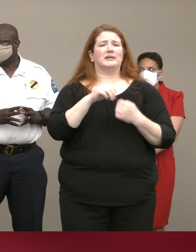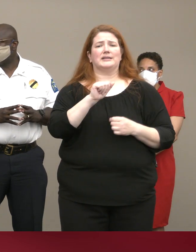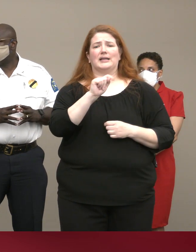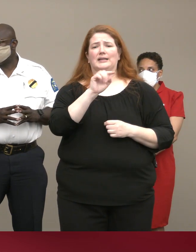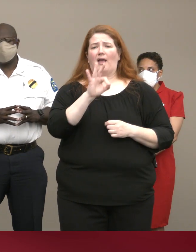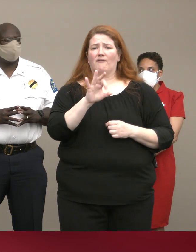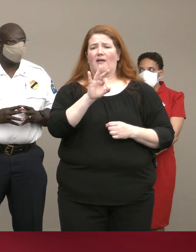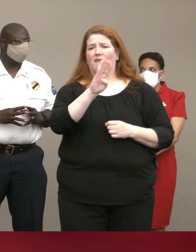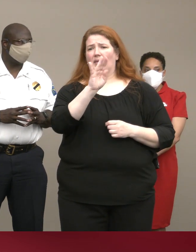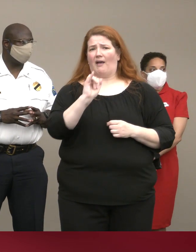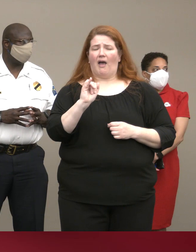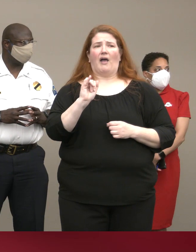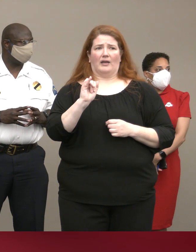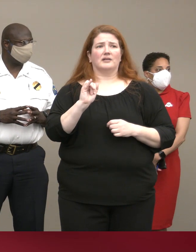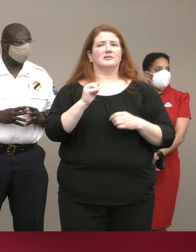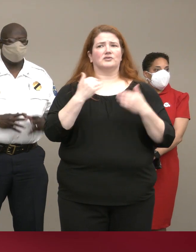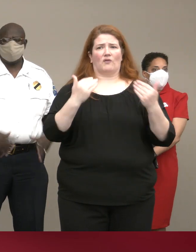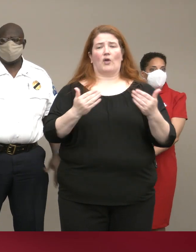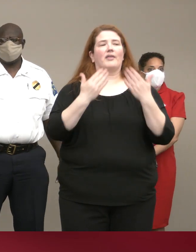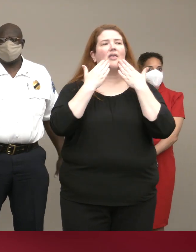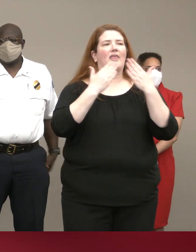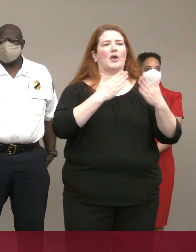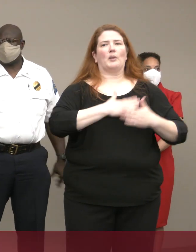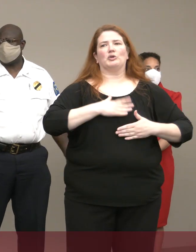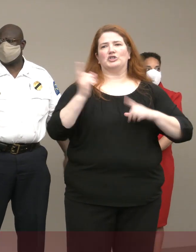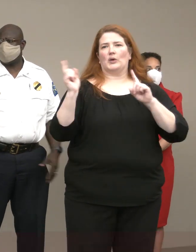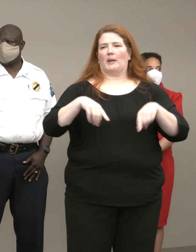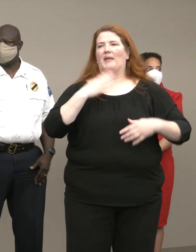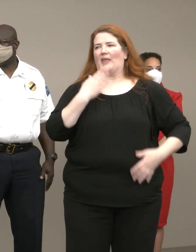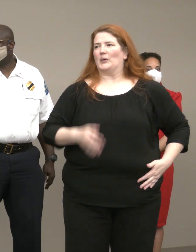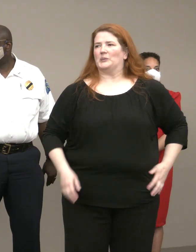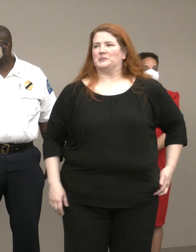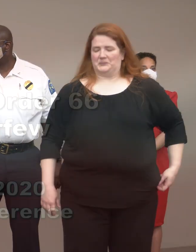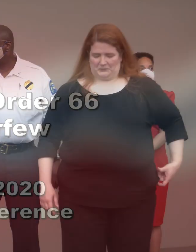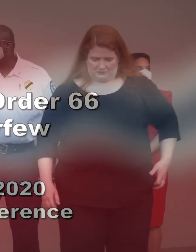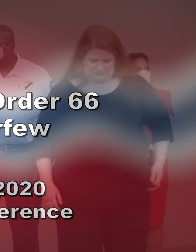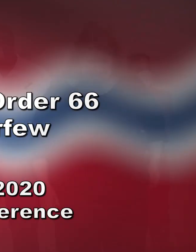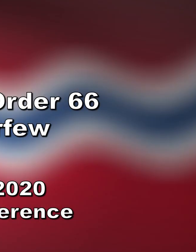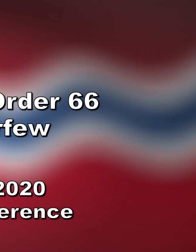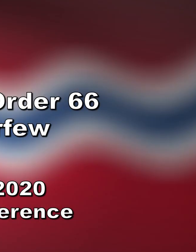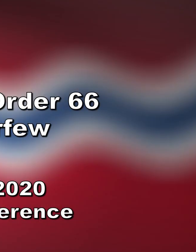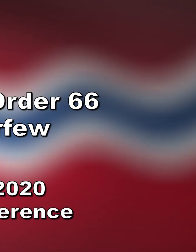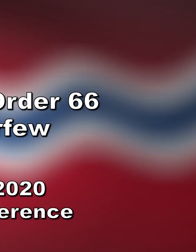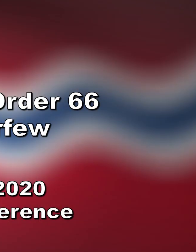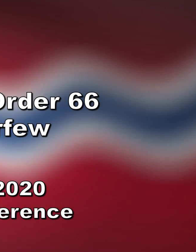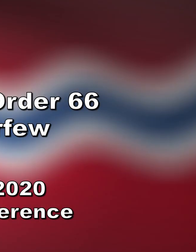so forth. Thanks, guys. Appreciate your time. Thank you all. Thank you.